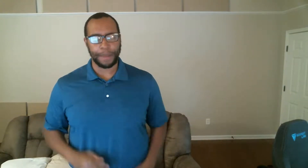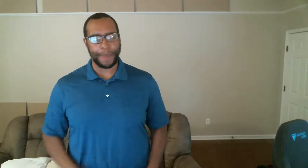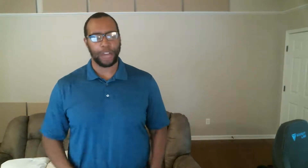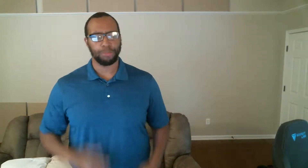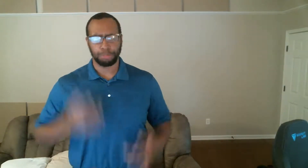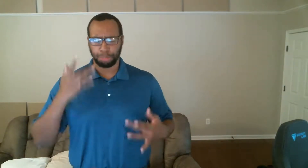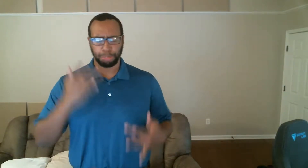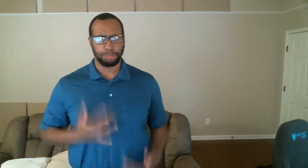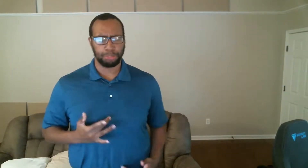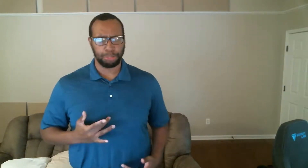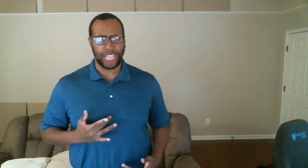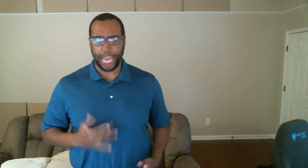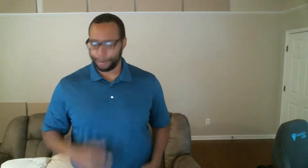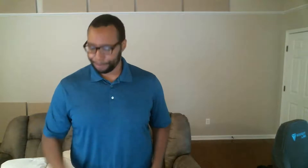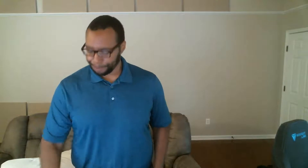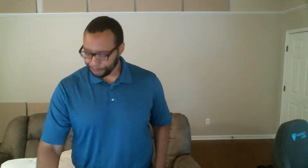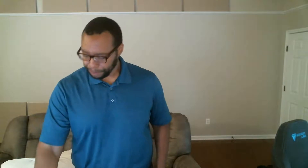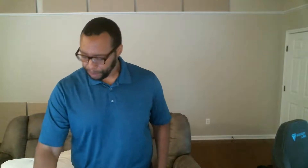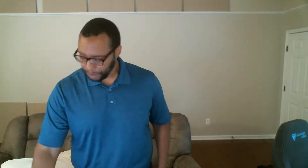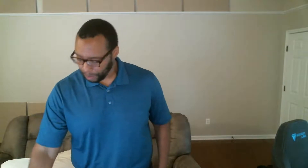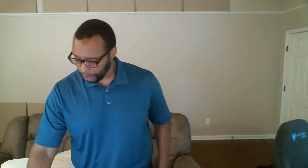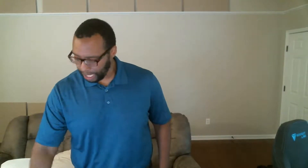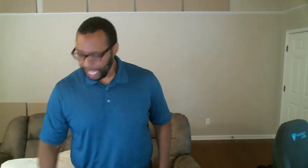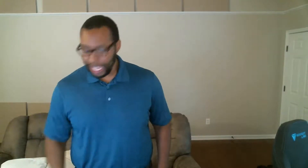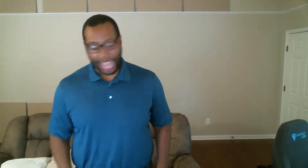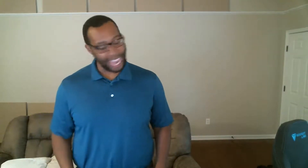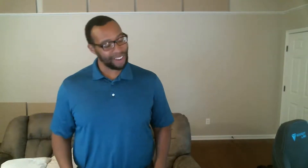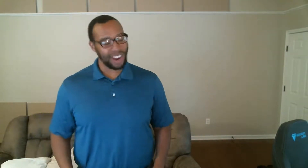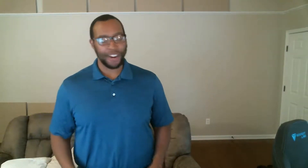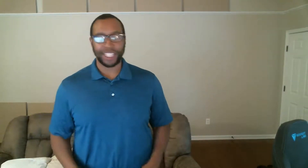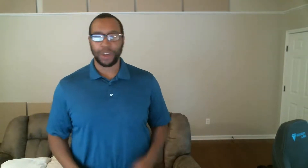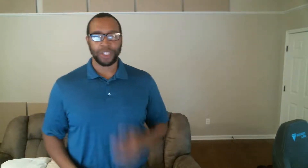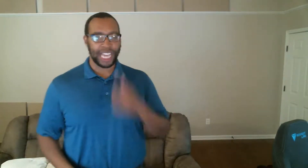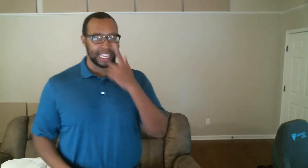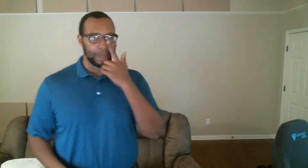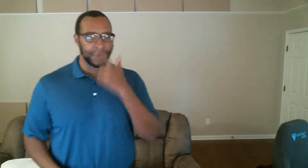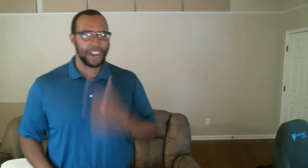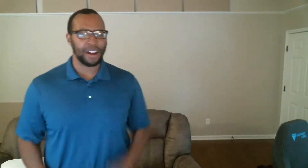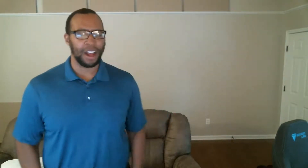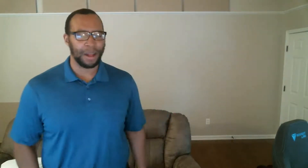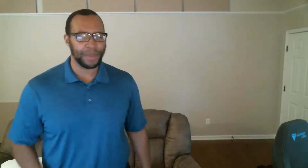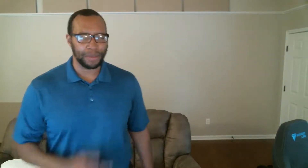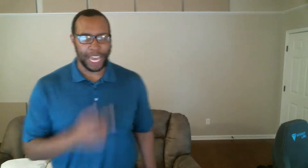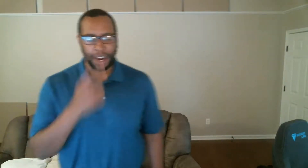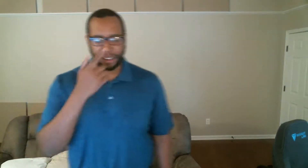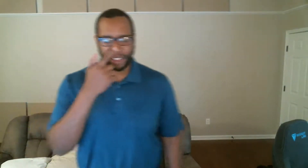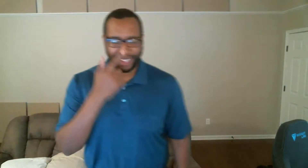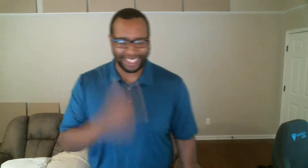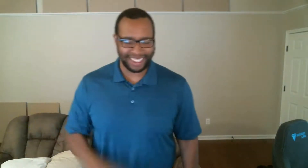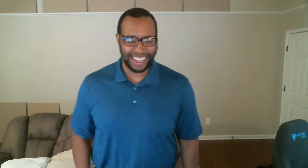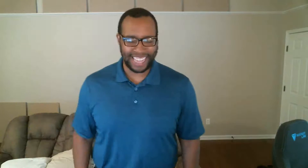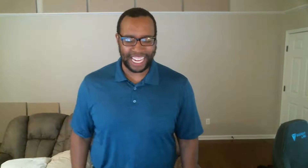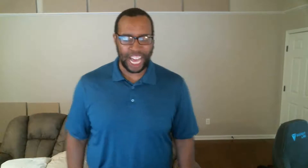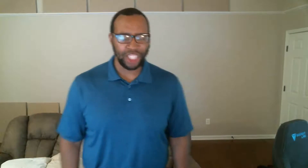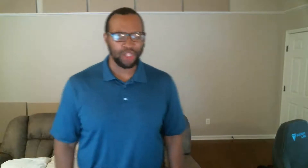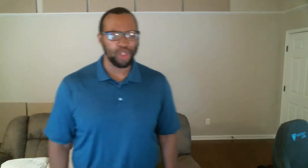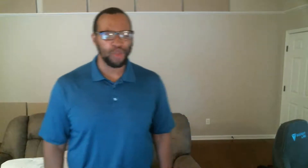out. Sad. Angry, I already told you, got to get them nares, that nostril